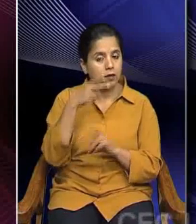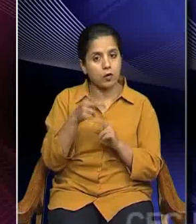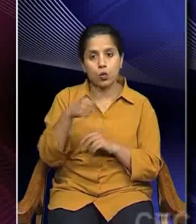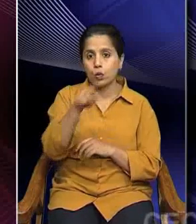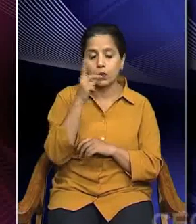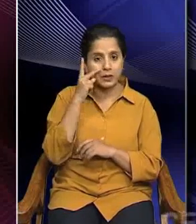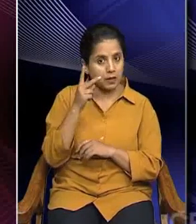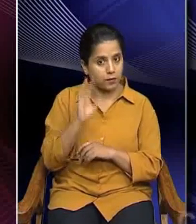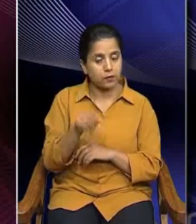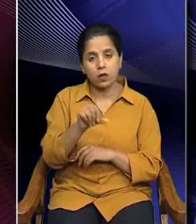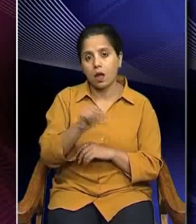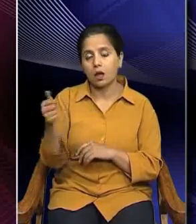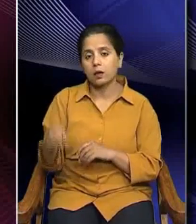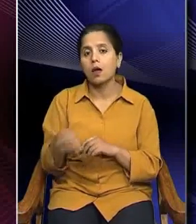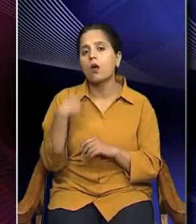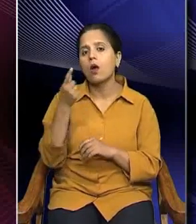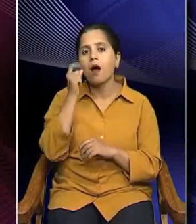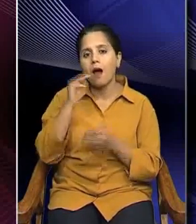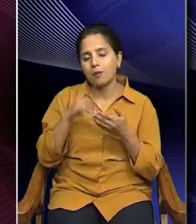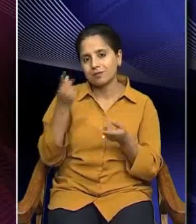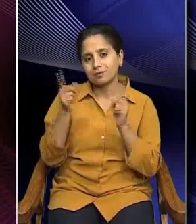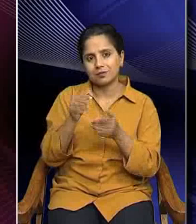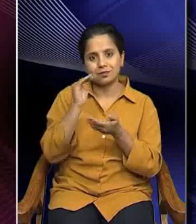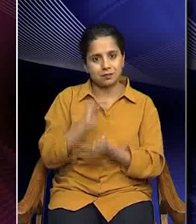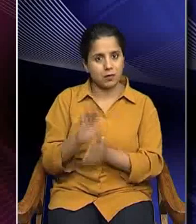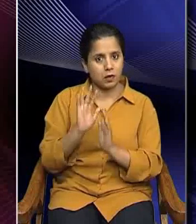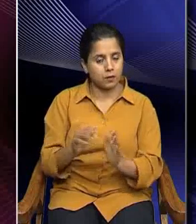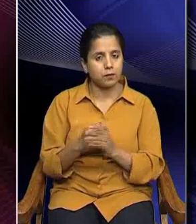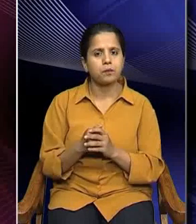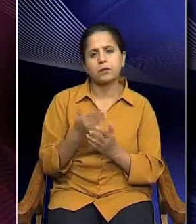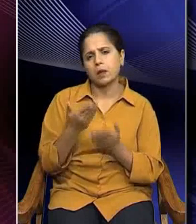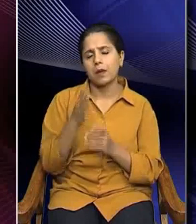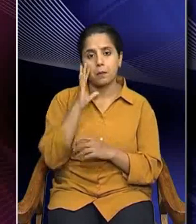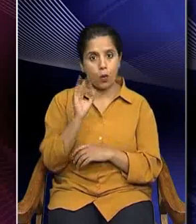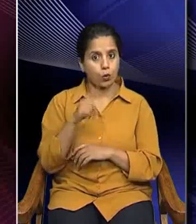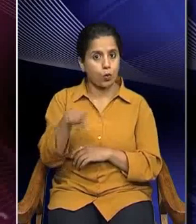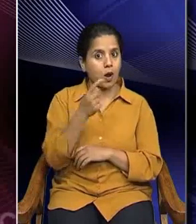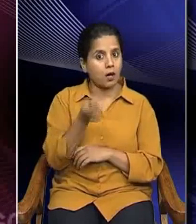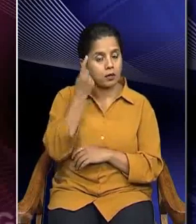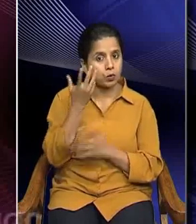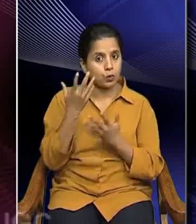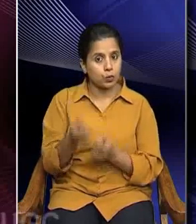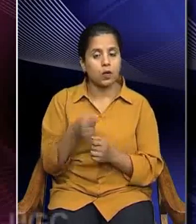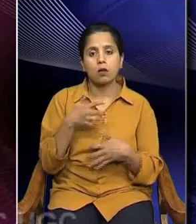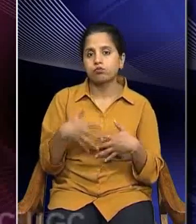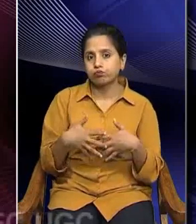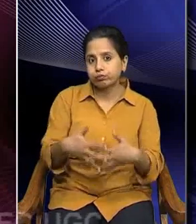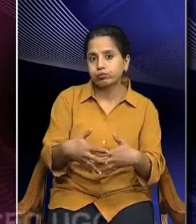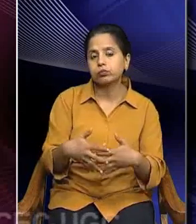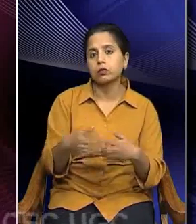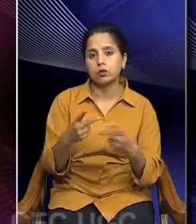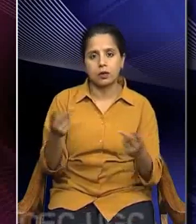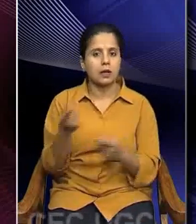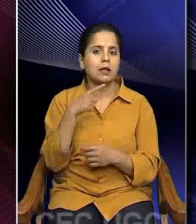at the other biological elements of fertility which are probably important to understand is pregnancies are of